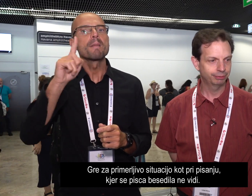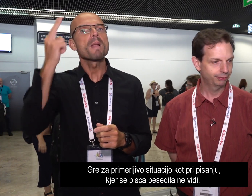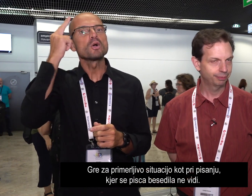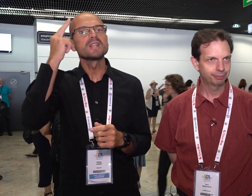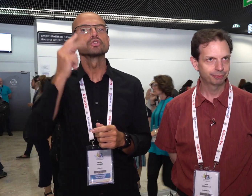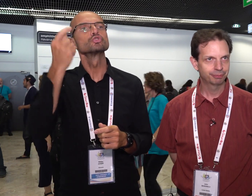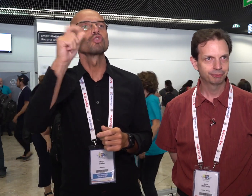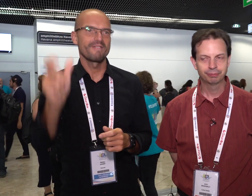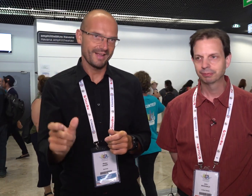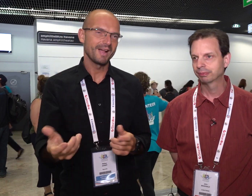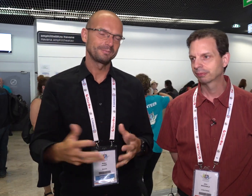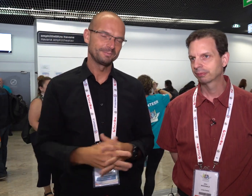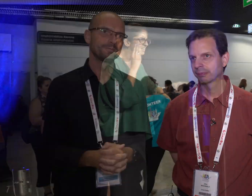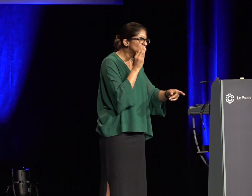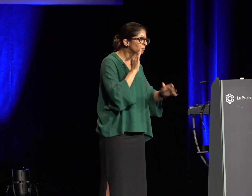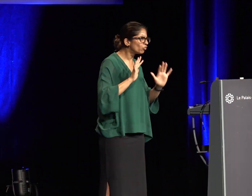language.